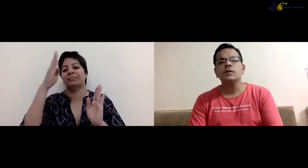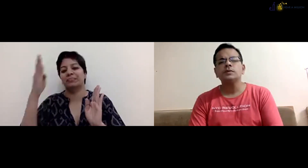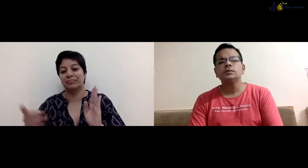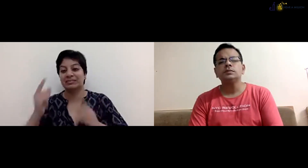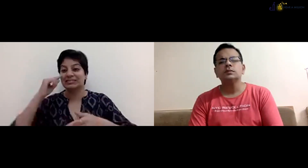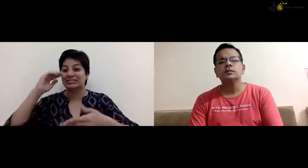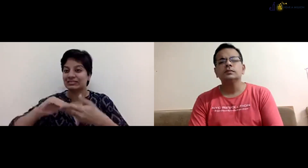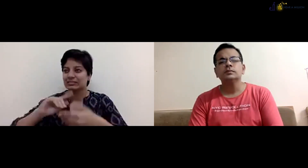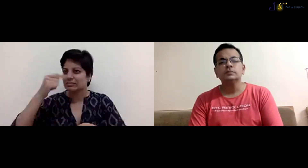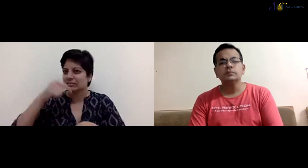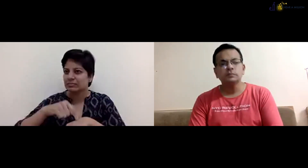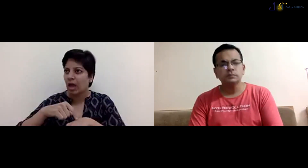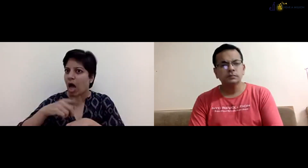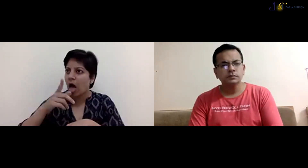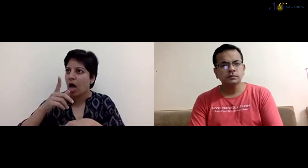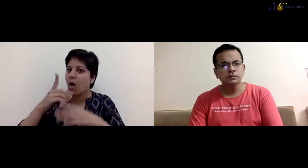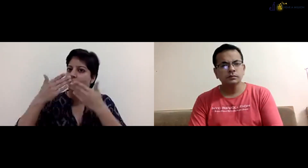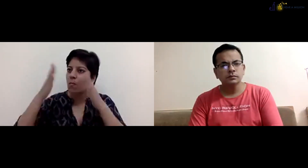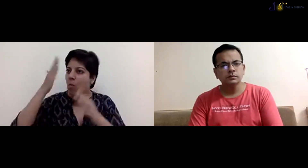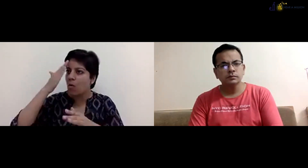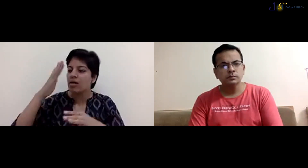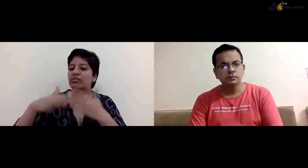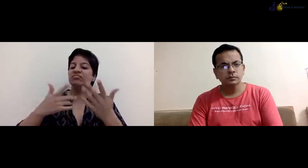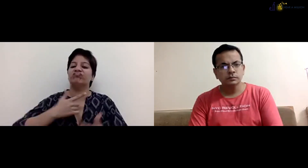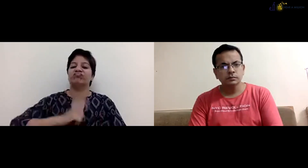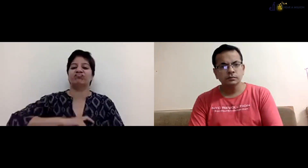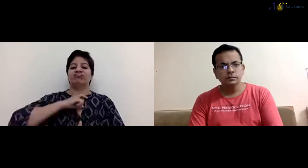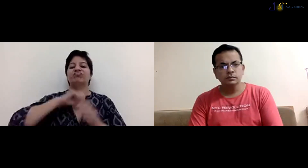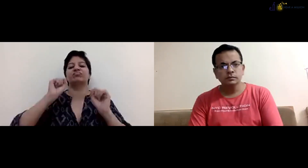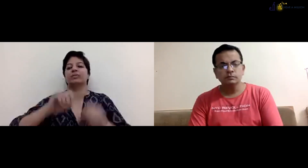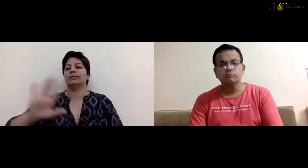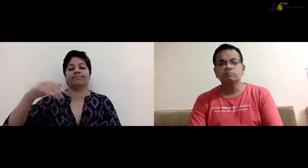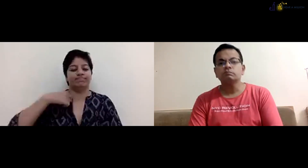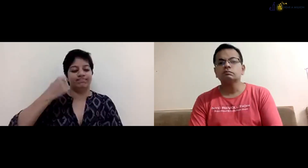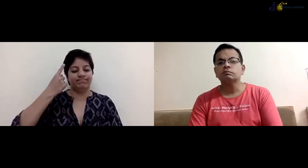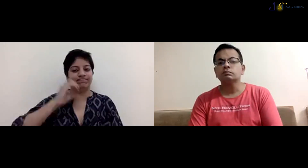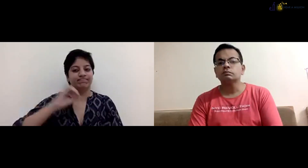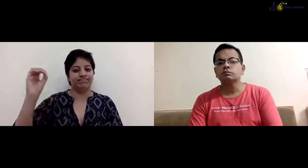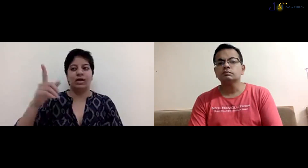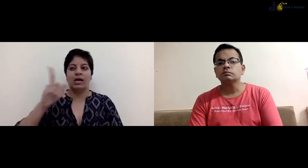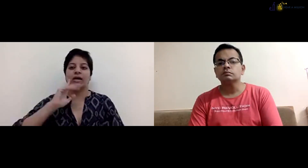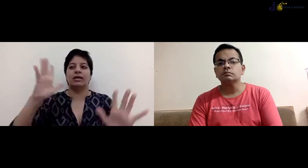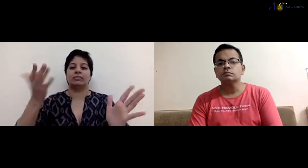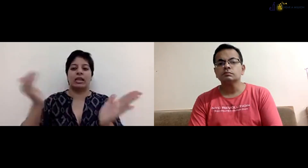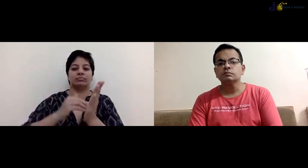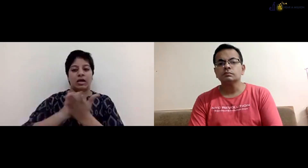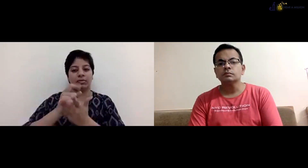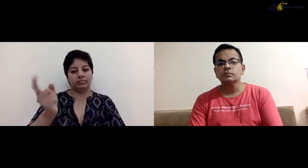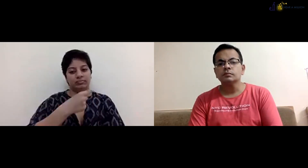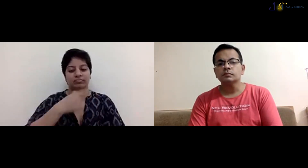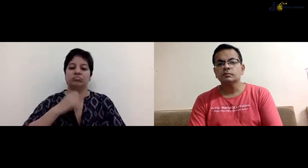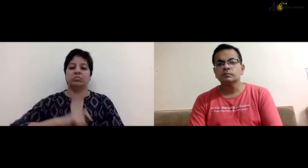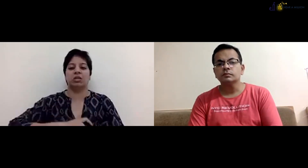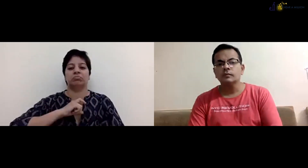specs, go get the medicines. But later on, my husband realized and he understood, okay, that this is the problem that people